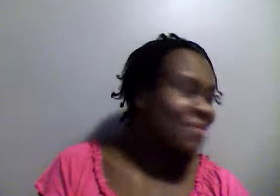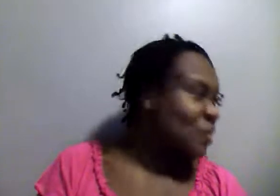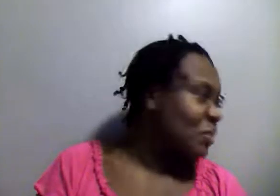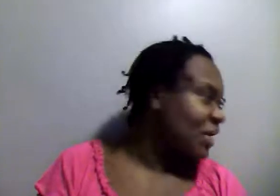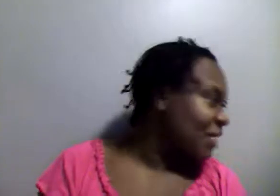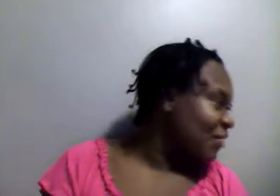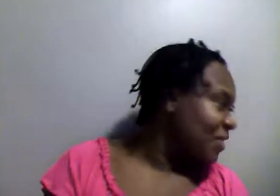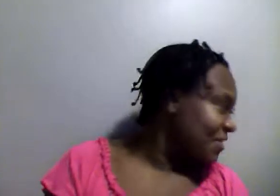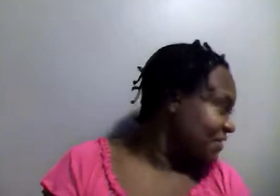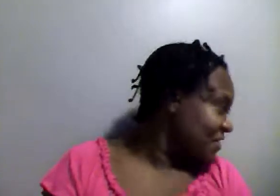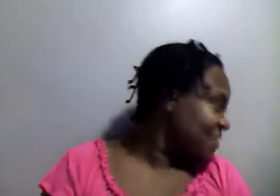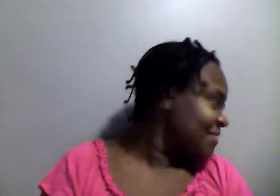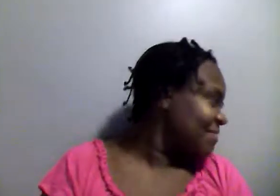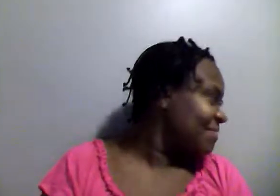Why are you here, son?